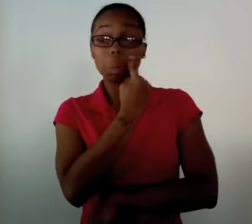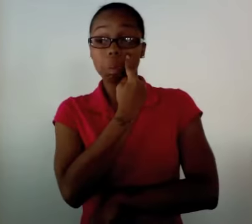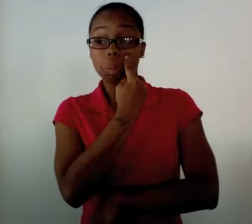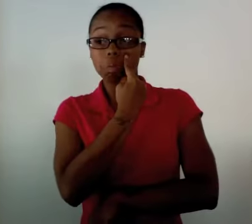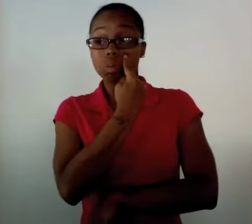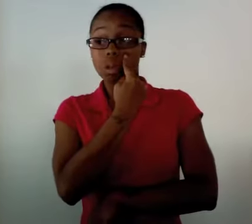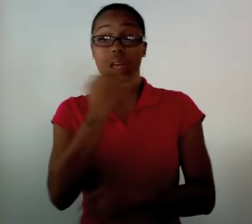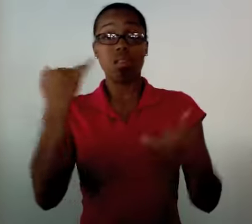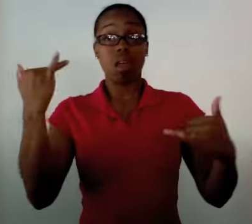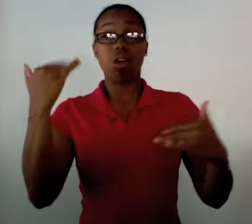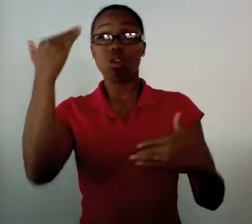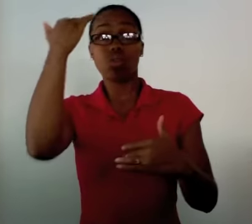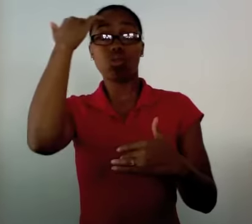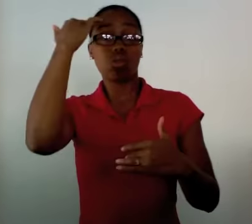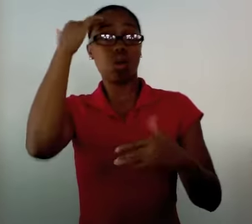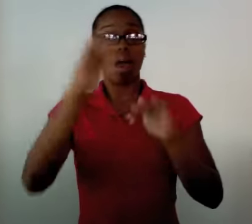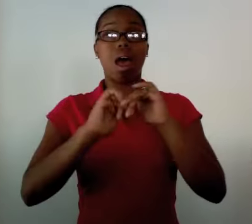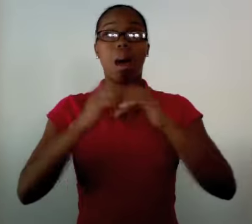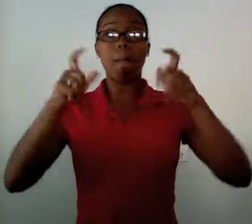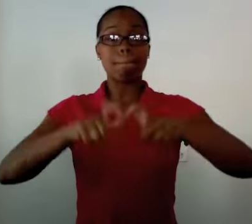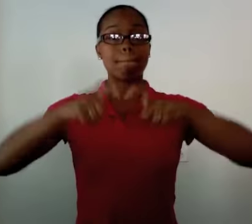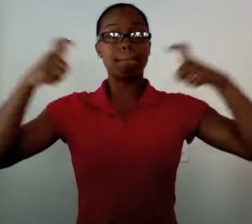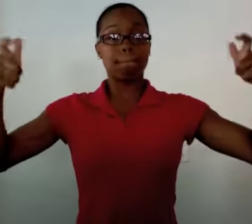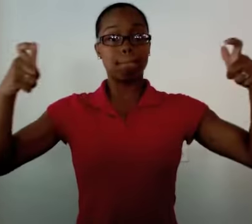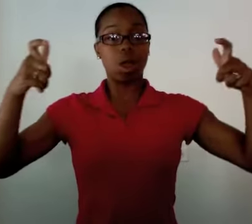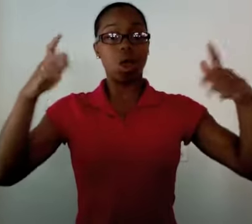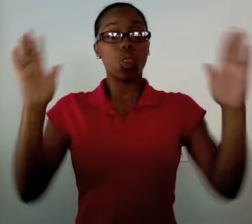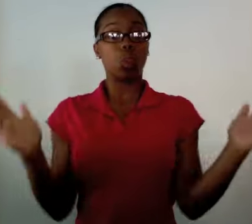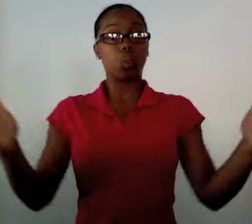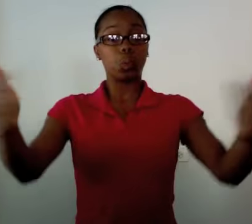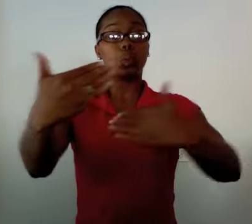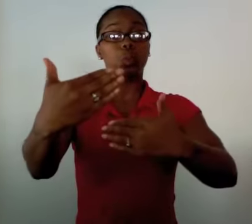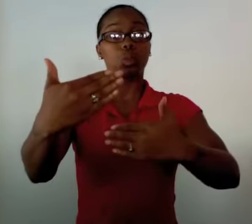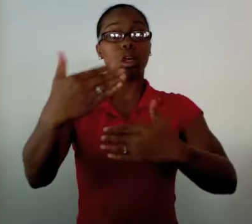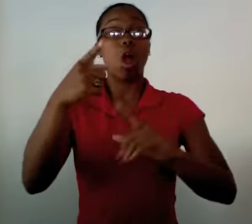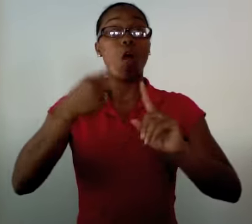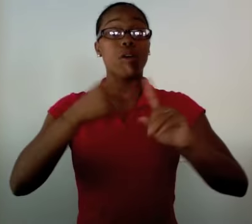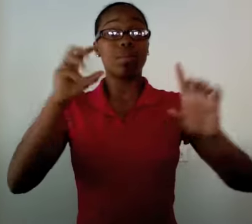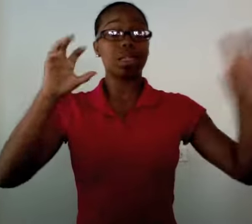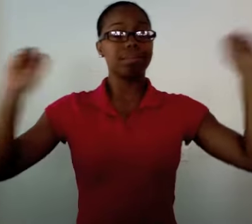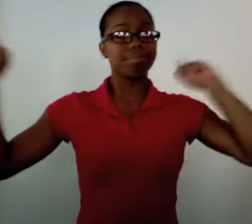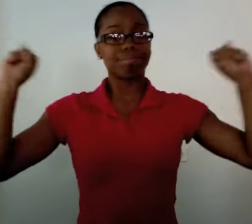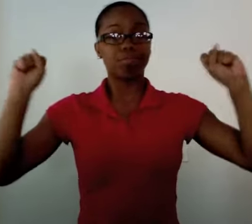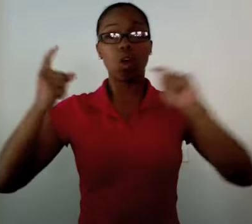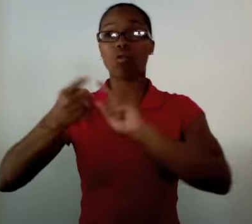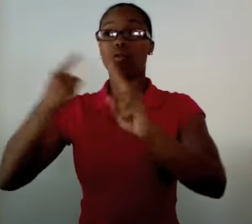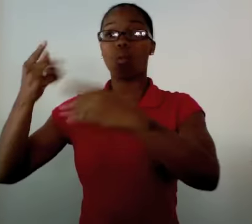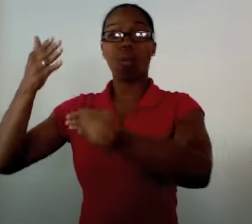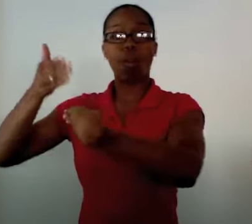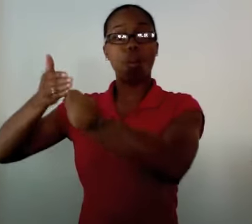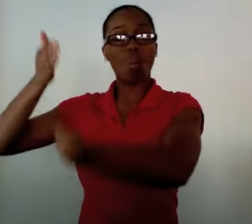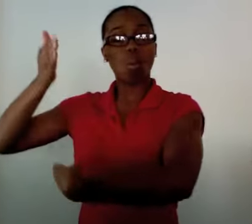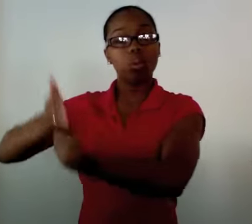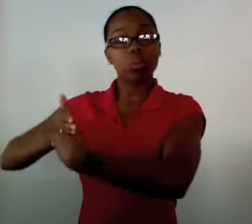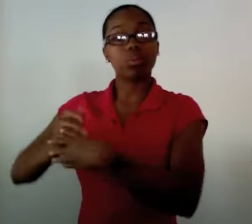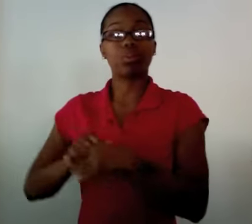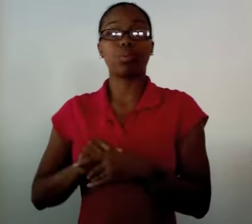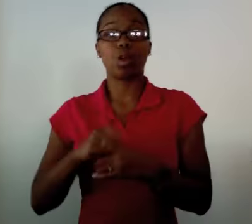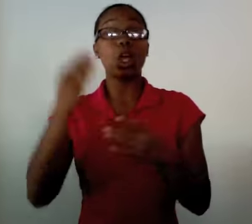of the size of the room from the reverberation and the bouncing of the sound off the surfaces. And you're aware of how many people are around you because of